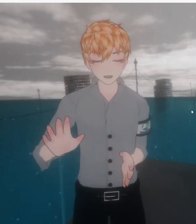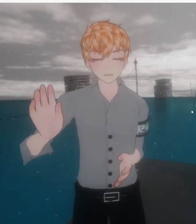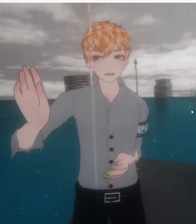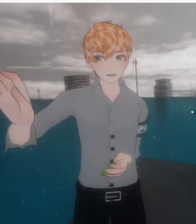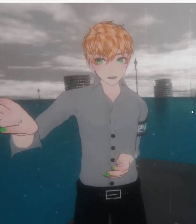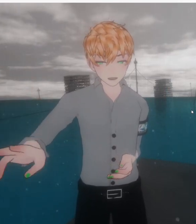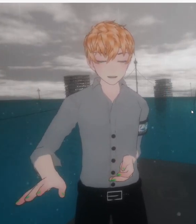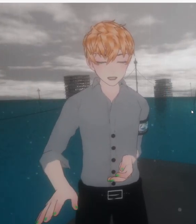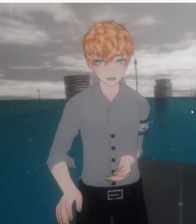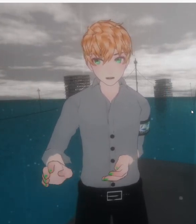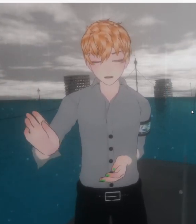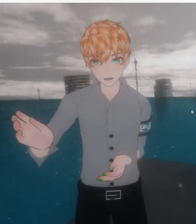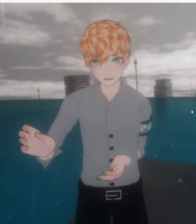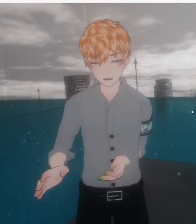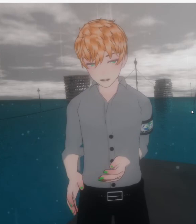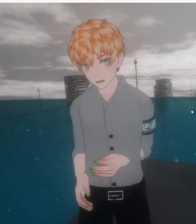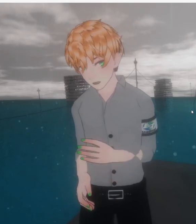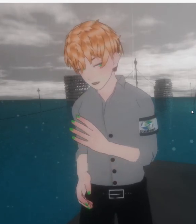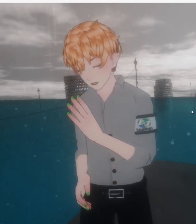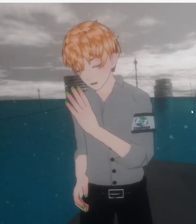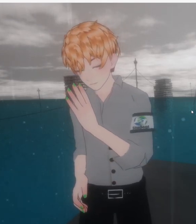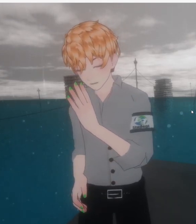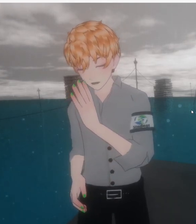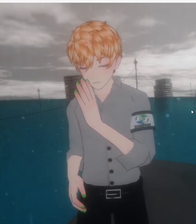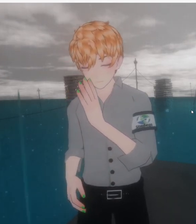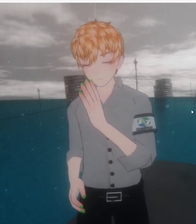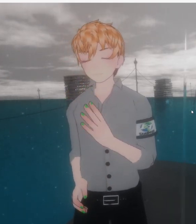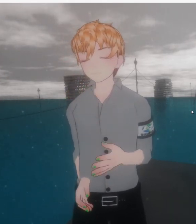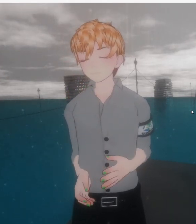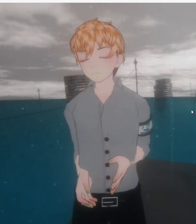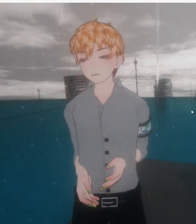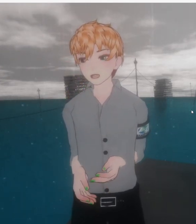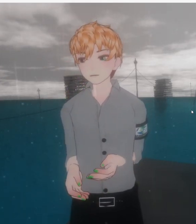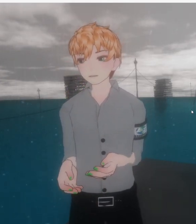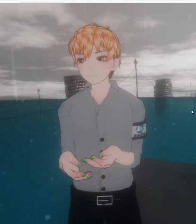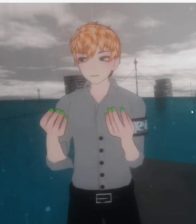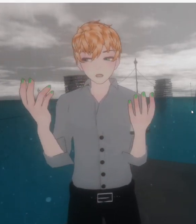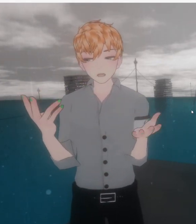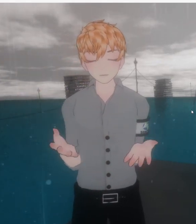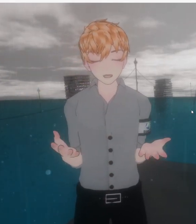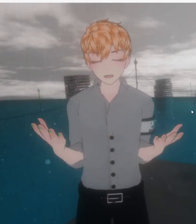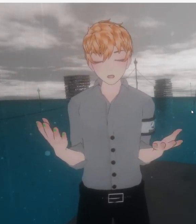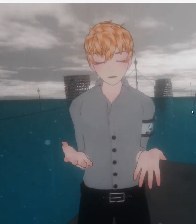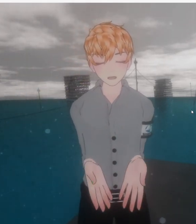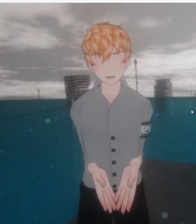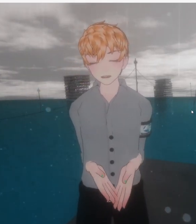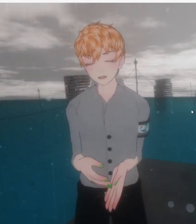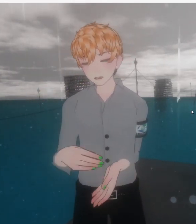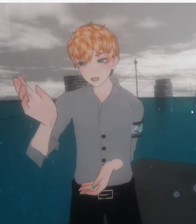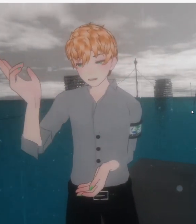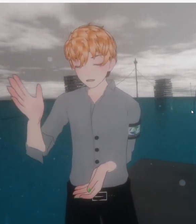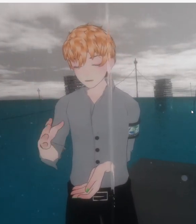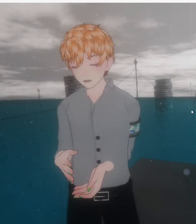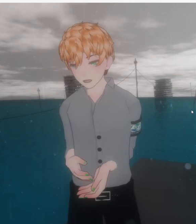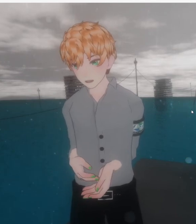it needs some care. It needs some tender, loving care, let's say. That's probably giving away too much detail in itself. We're probably gonna have to edit that